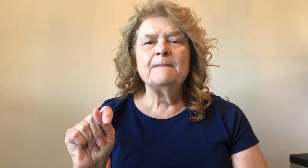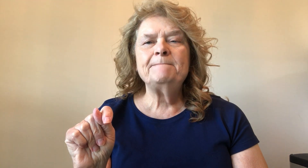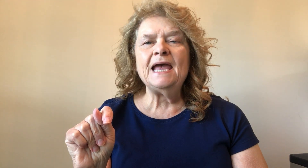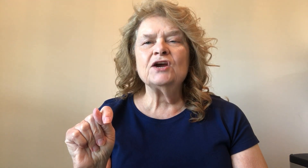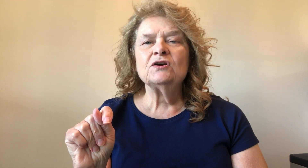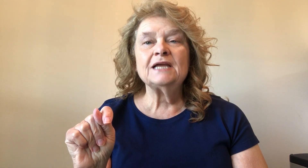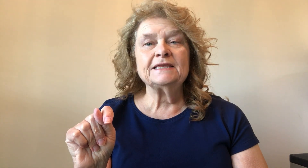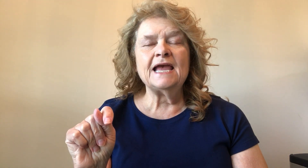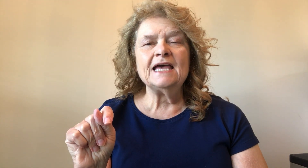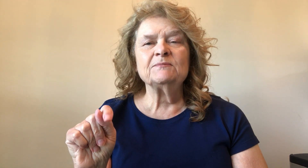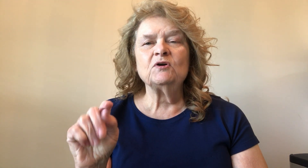Bear, like the animal,